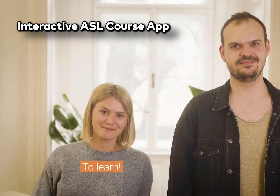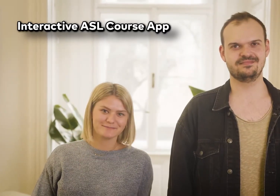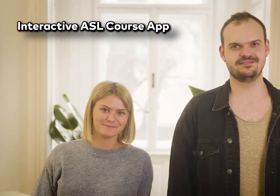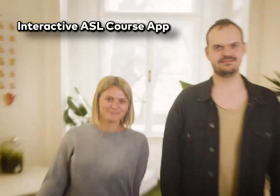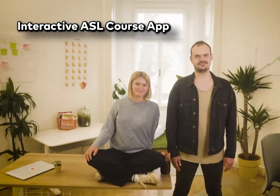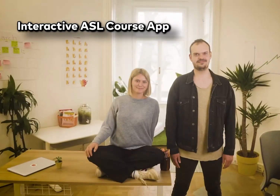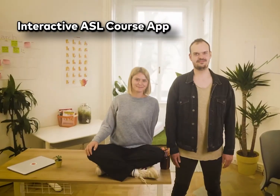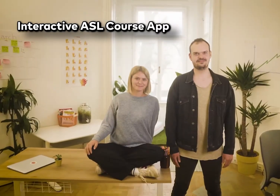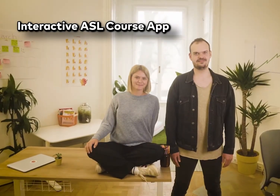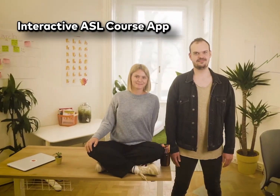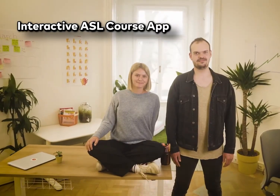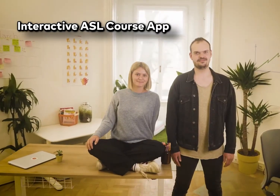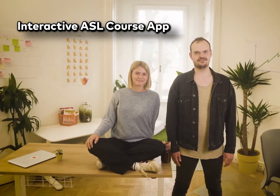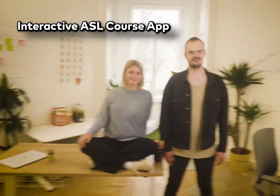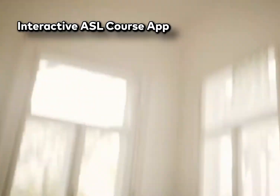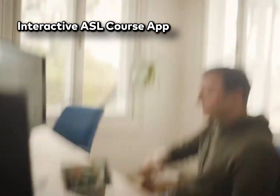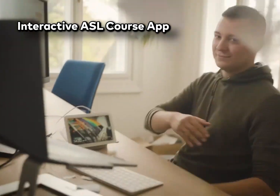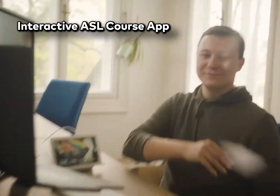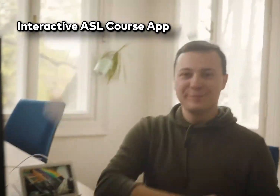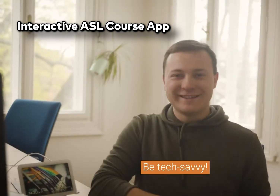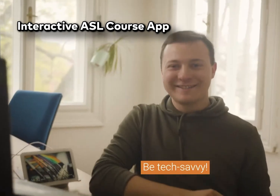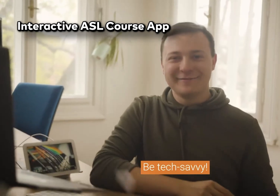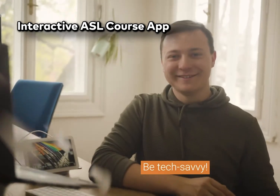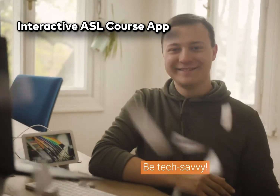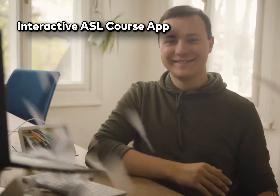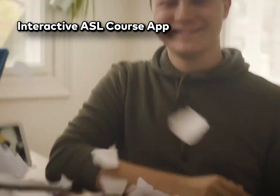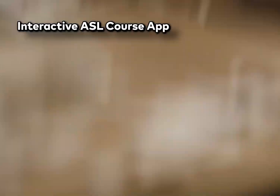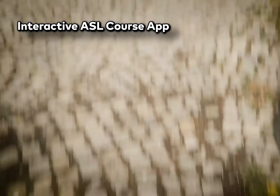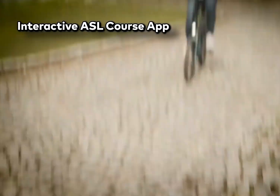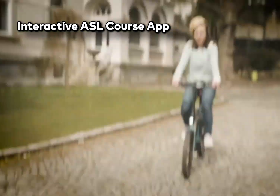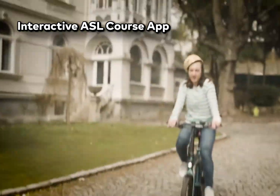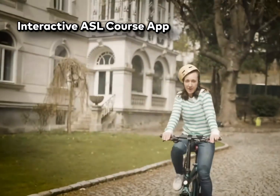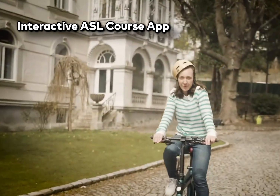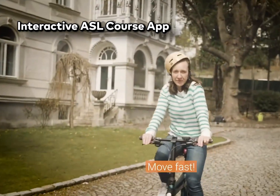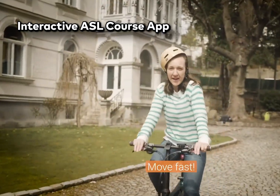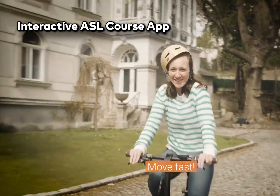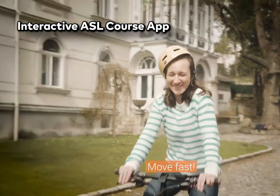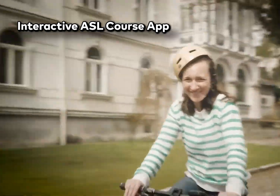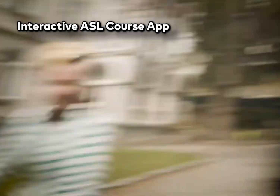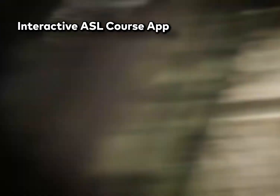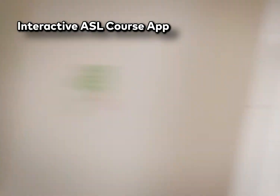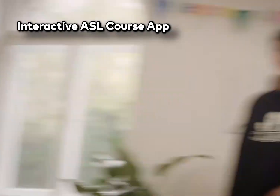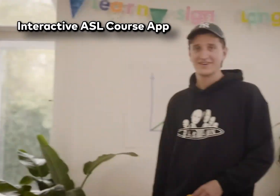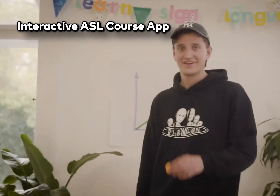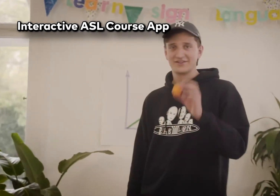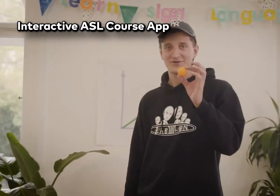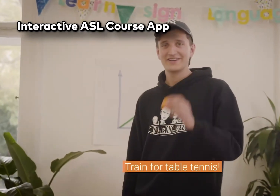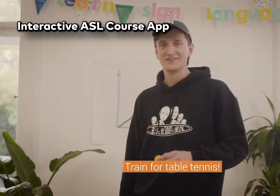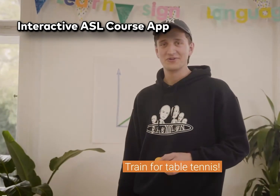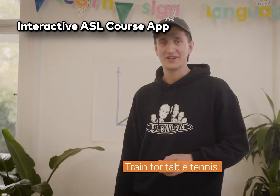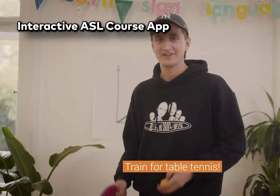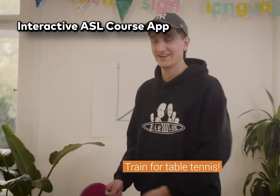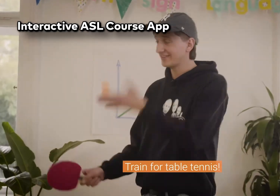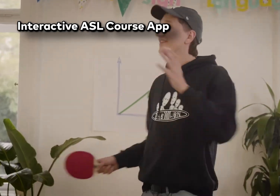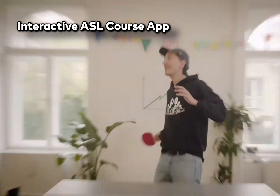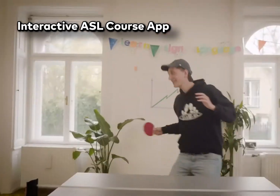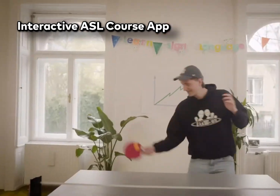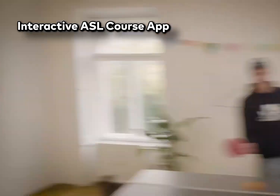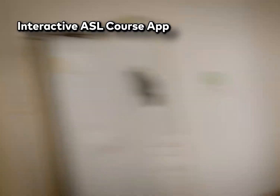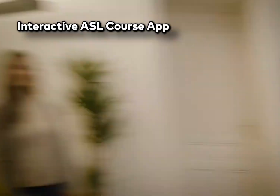than just surface level skills. If you've learned some signs already or intend to use ASL in real interactions with deaf friends,